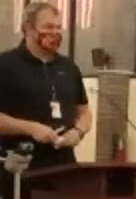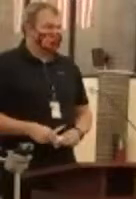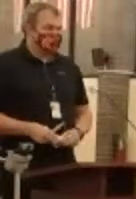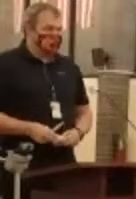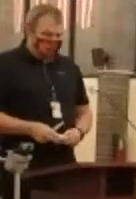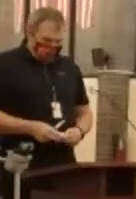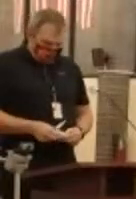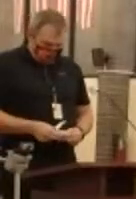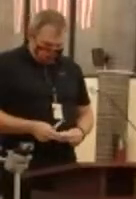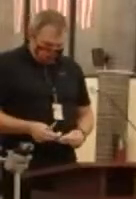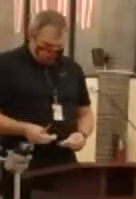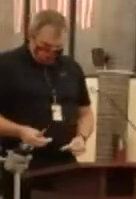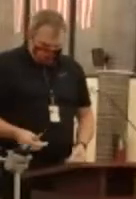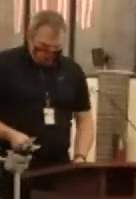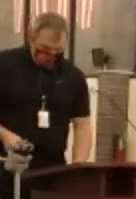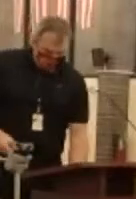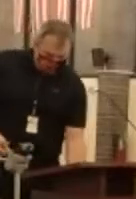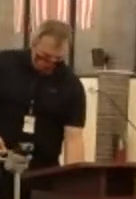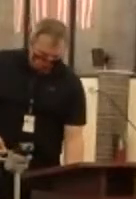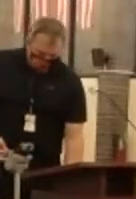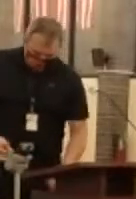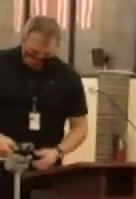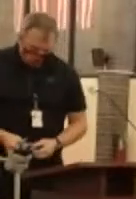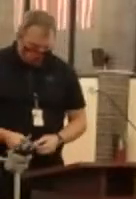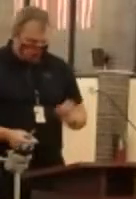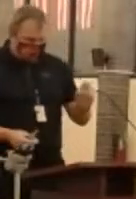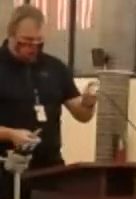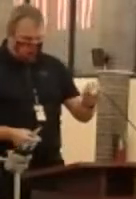having it go out to the northeast?